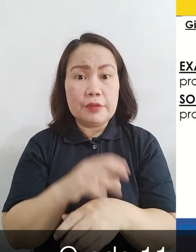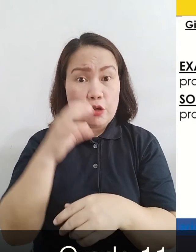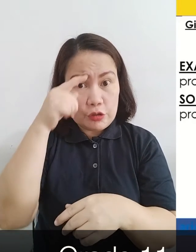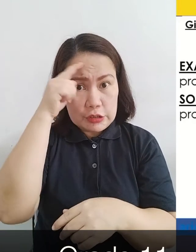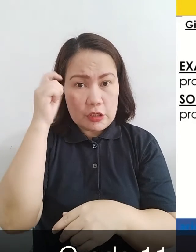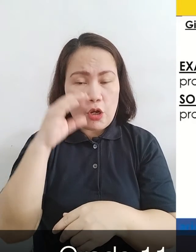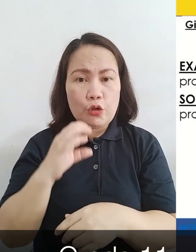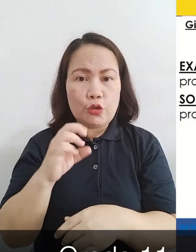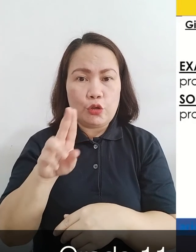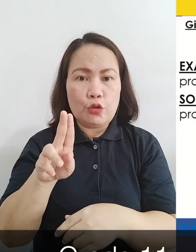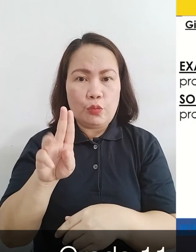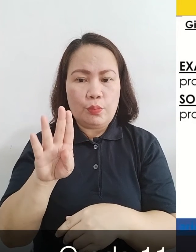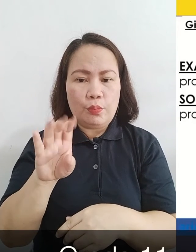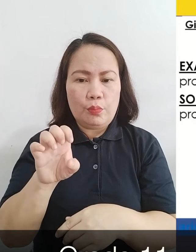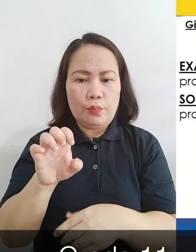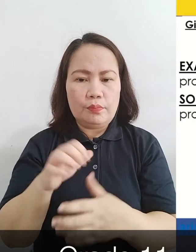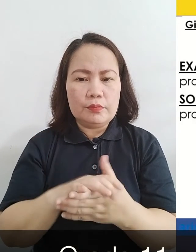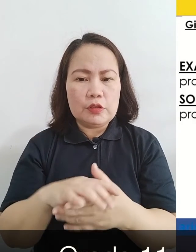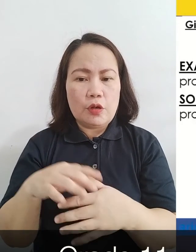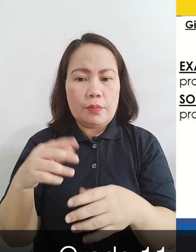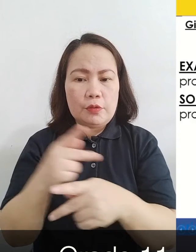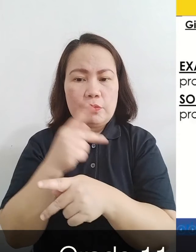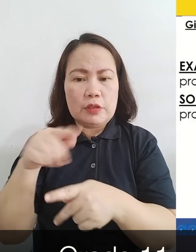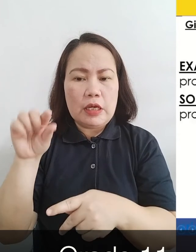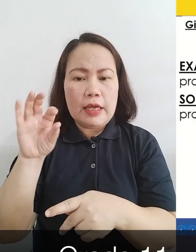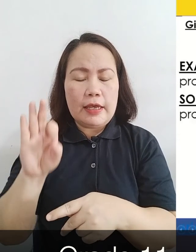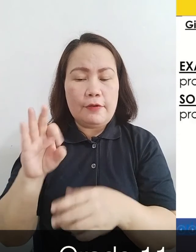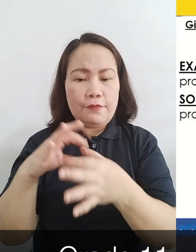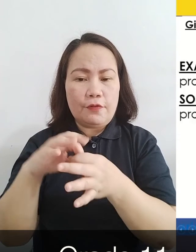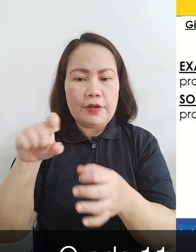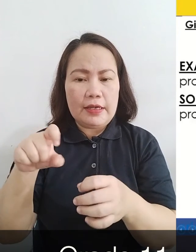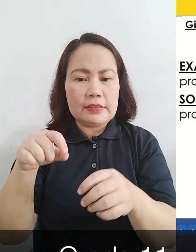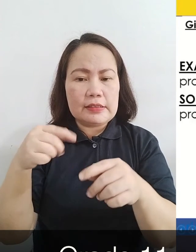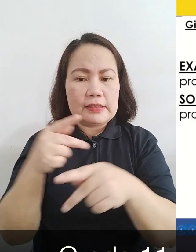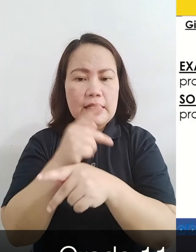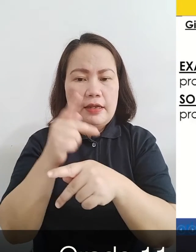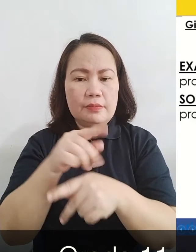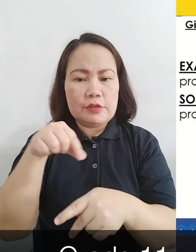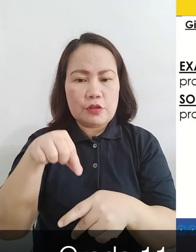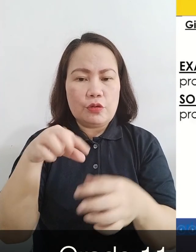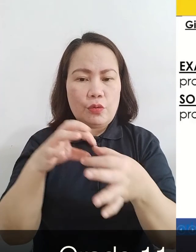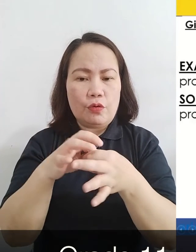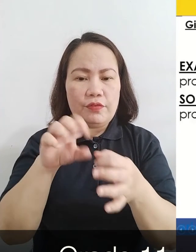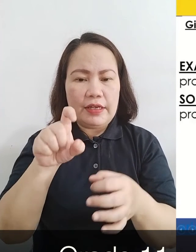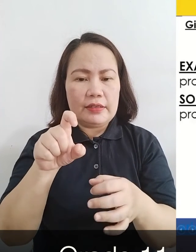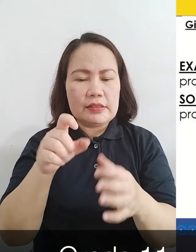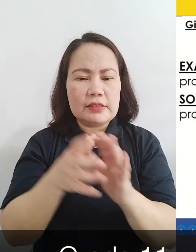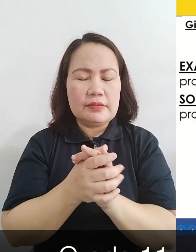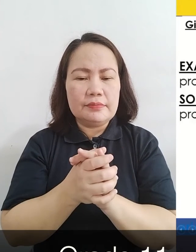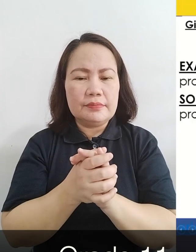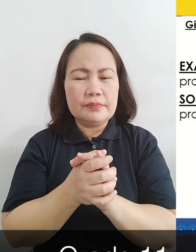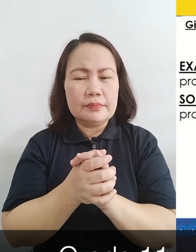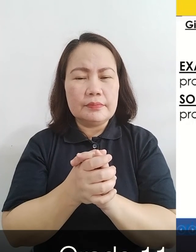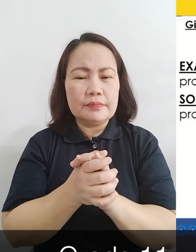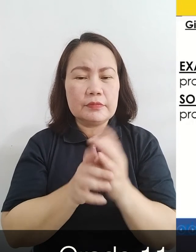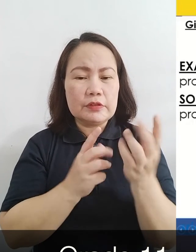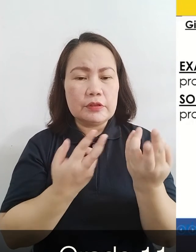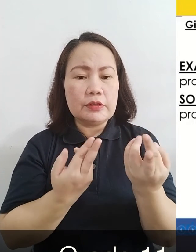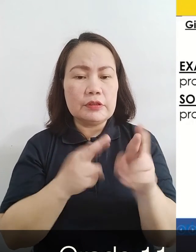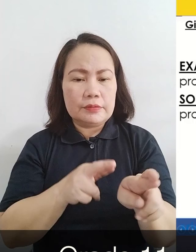going to multiply f of x times q of x, no? So, the result will